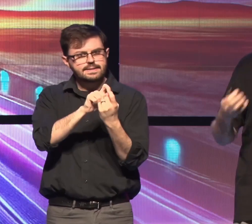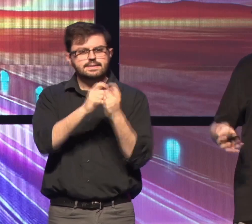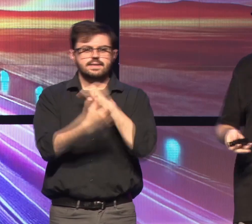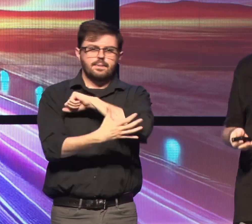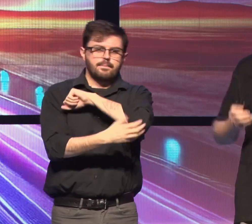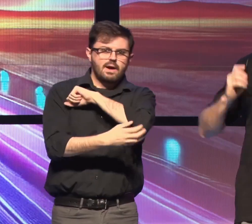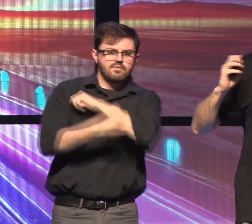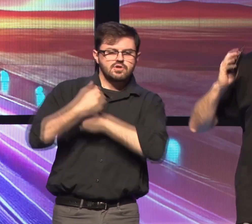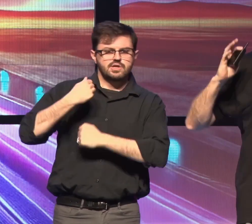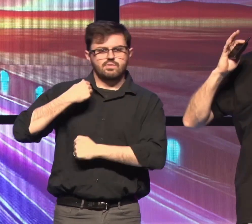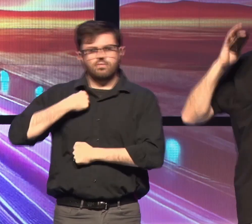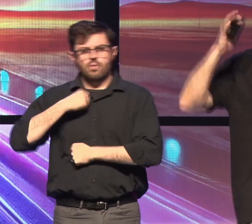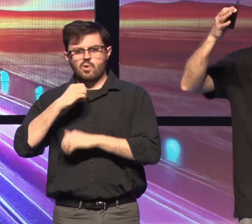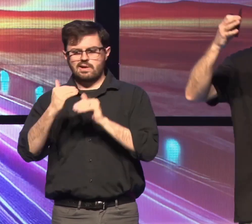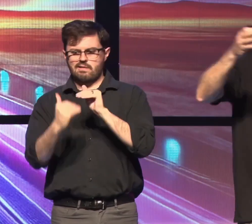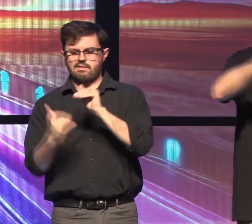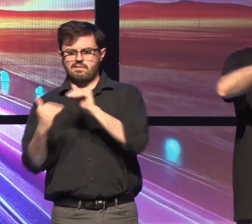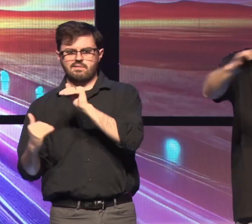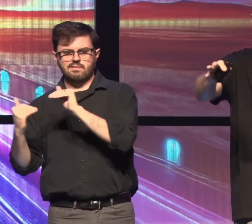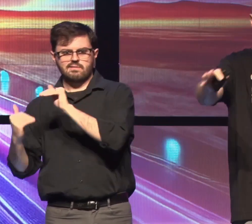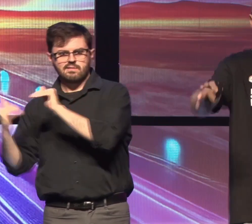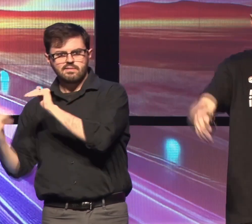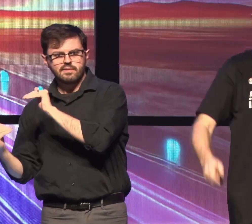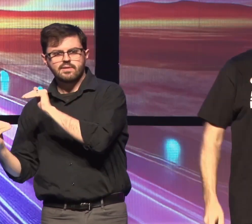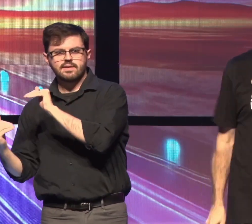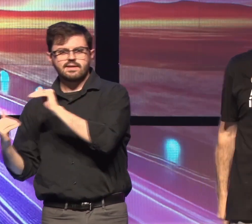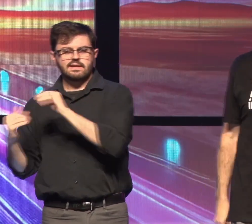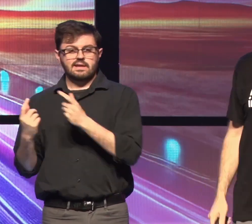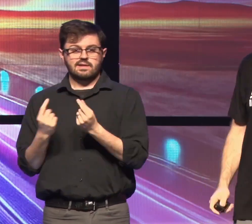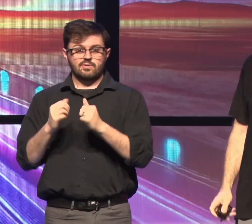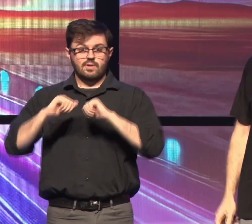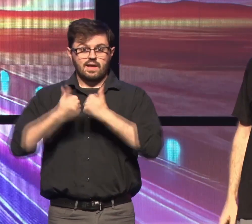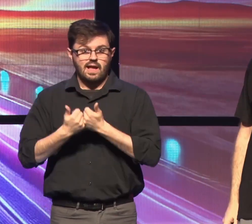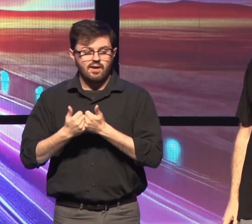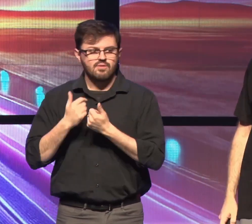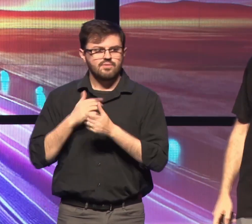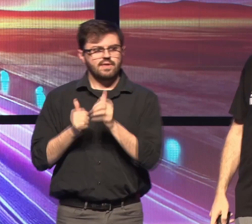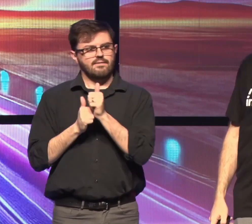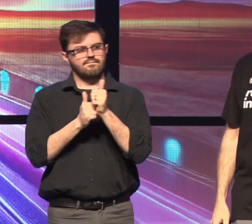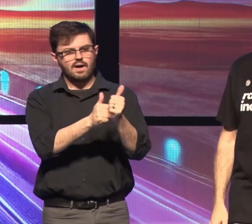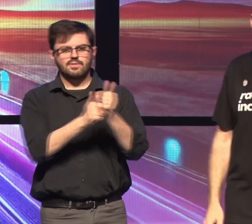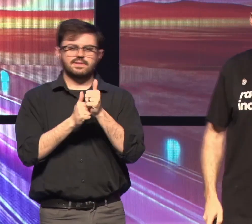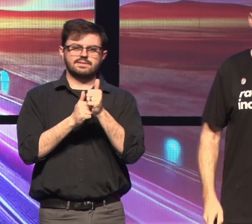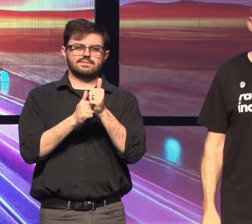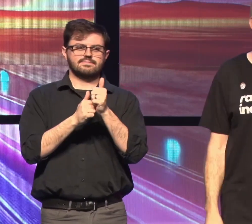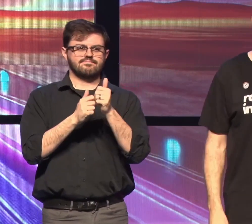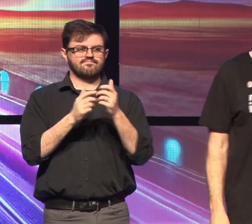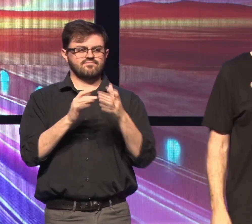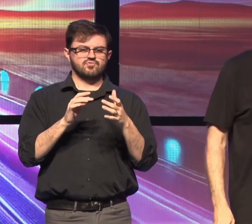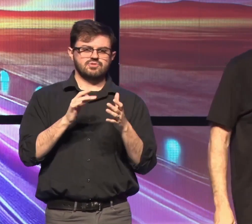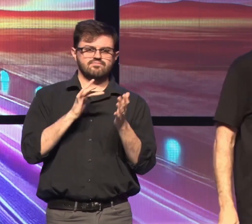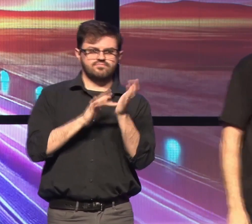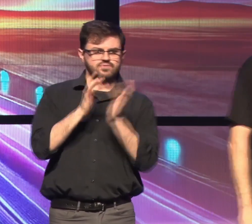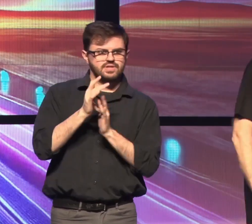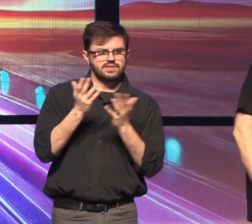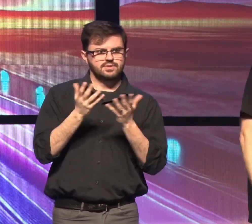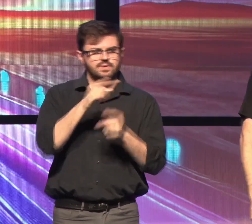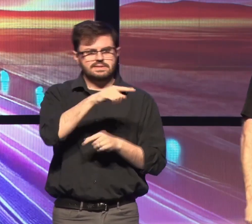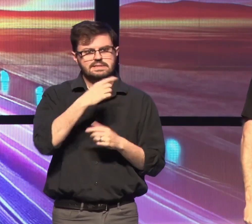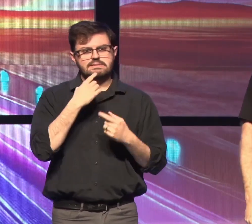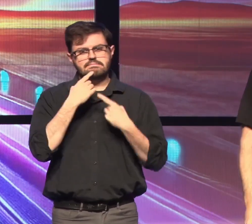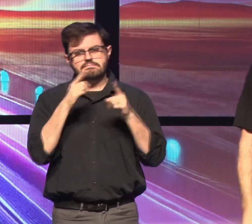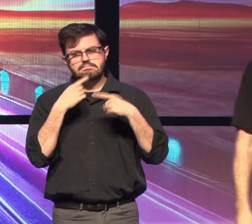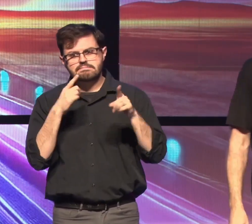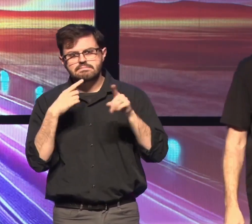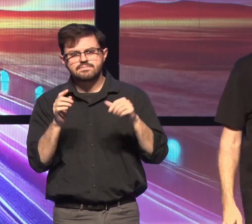or inequality. And they do this by living out this radical way of Jesus. Okay, so those are some modern movements. Liberation theology is